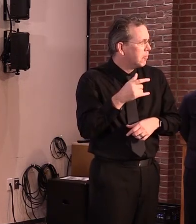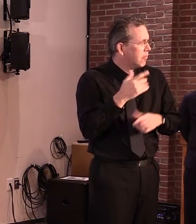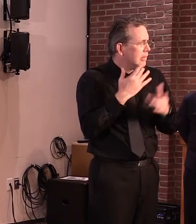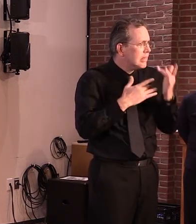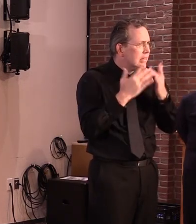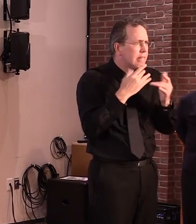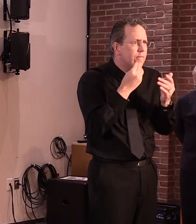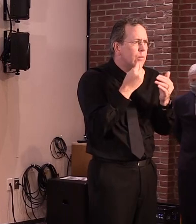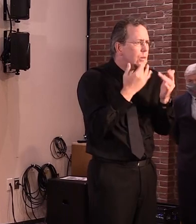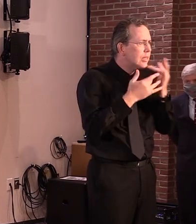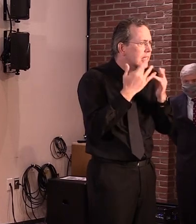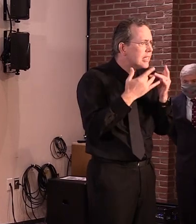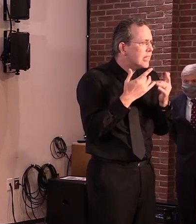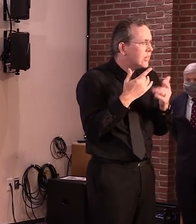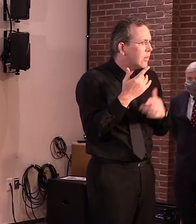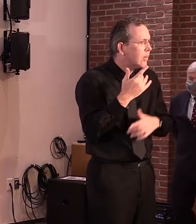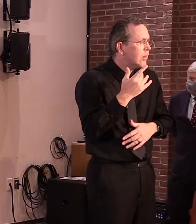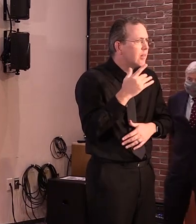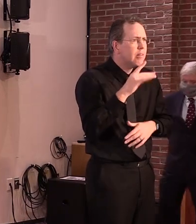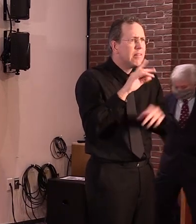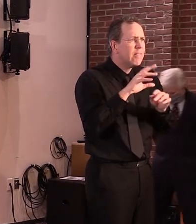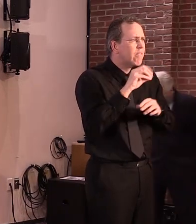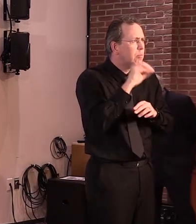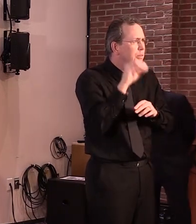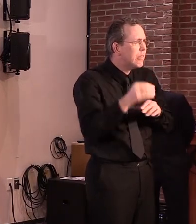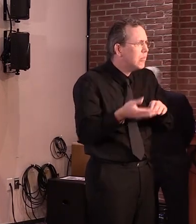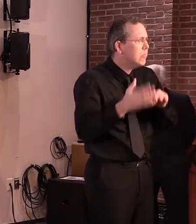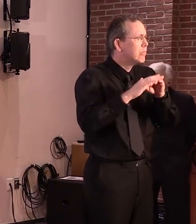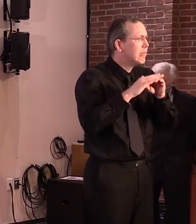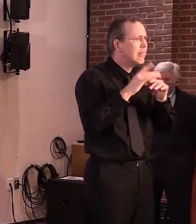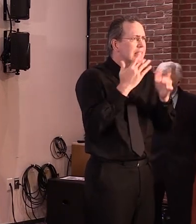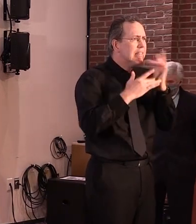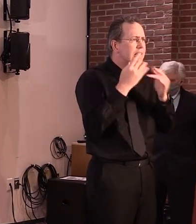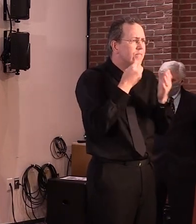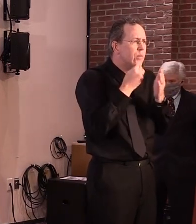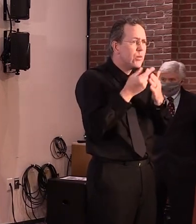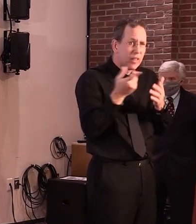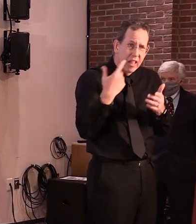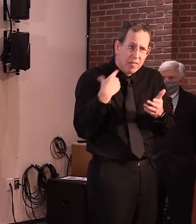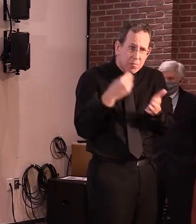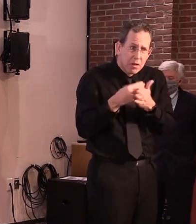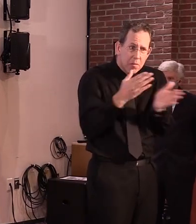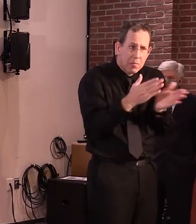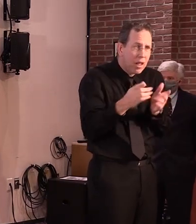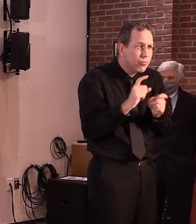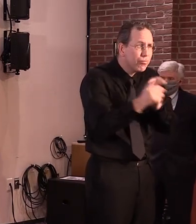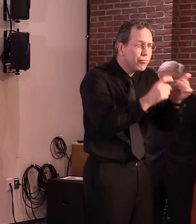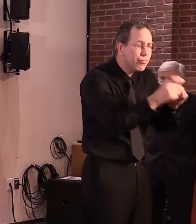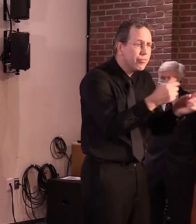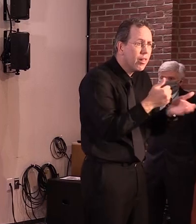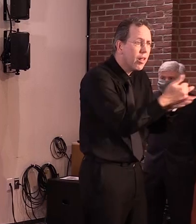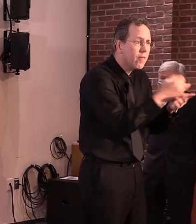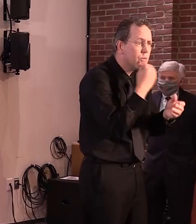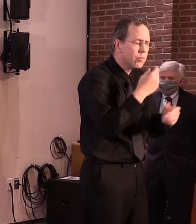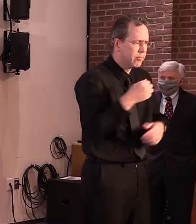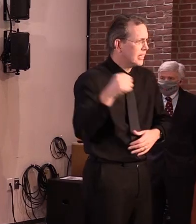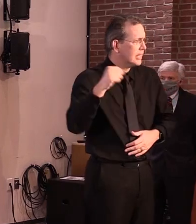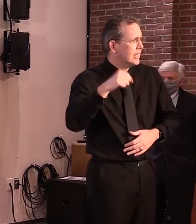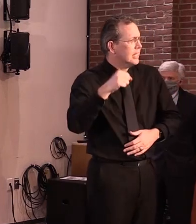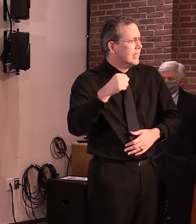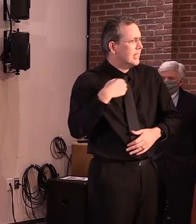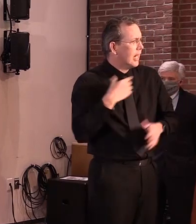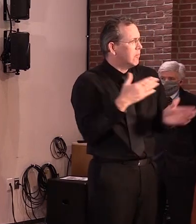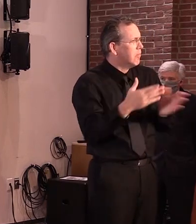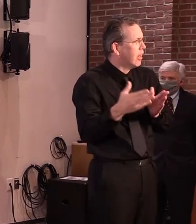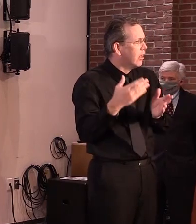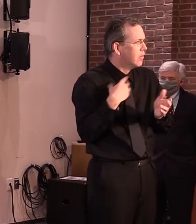similar funding plan? Well, I think we're actually doing a lot of that as we speak. I mean, if you saw, you know, the number of